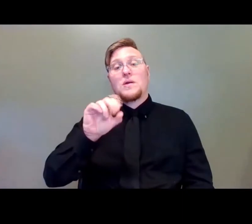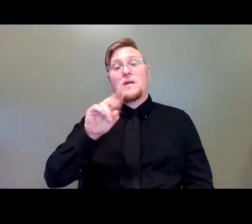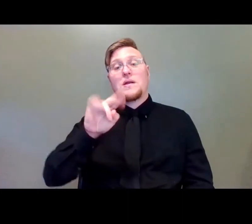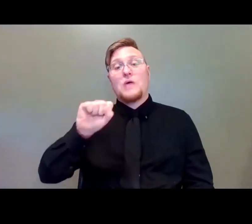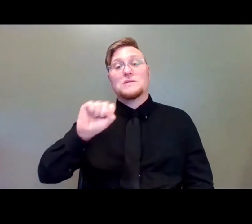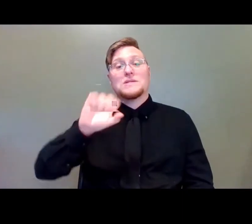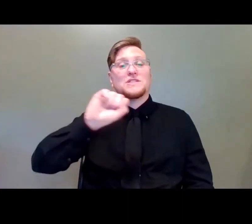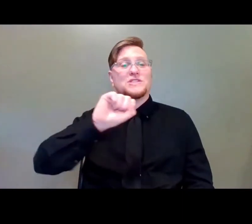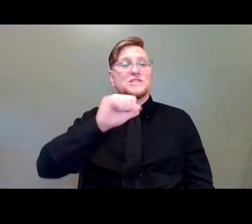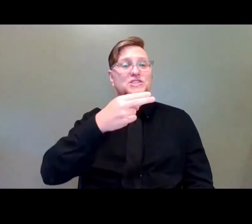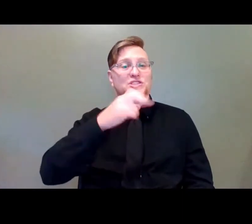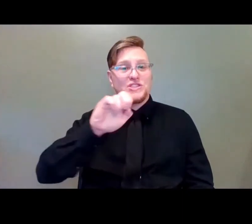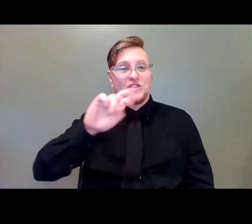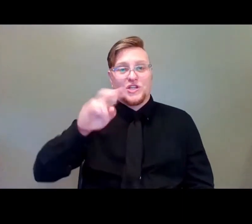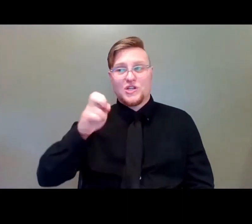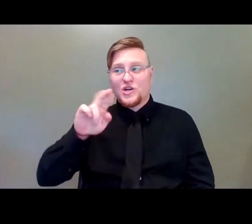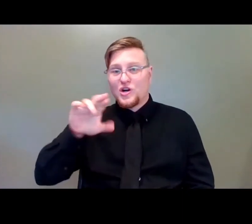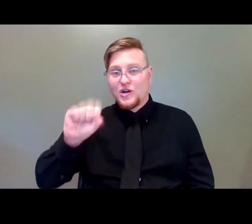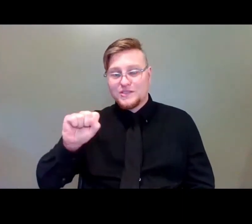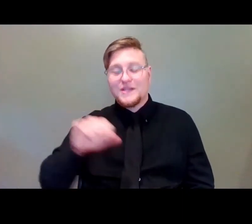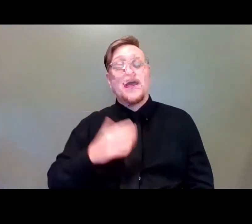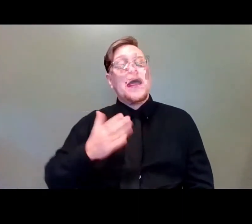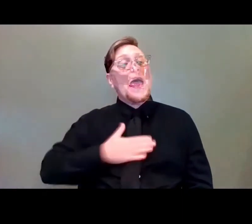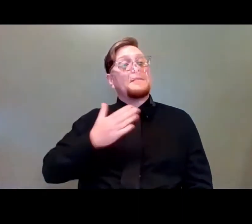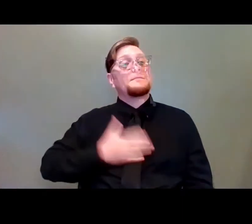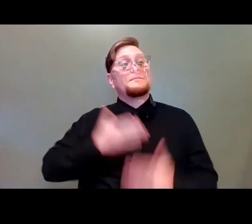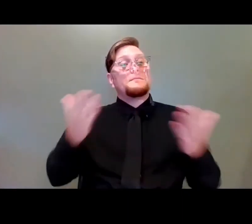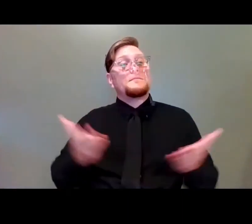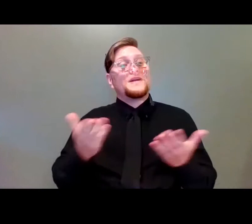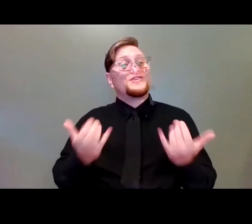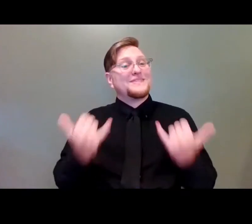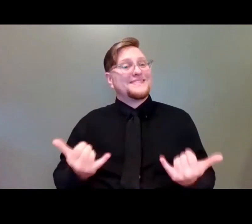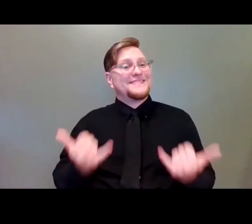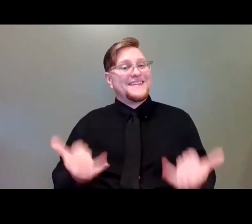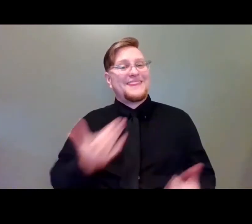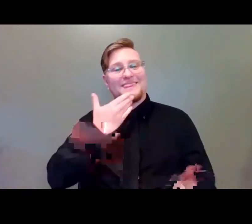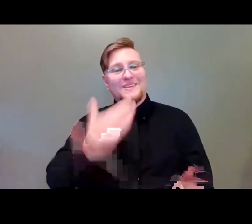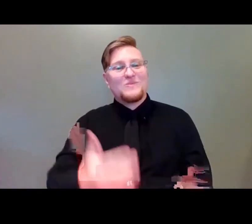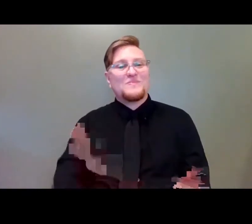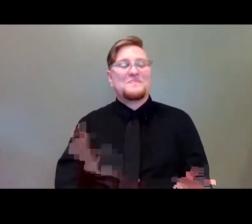I am so excited to be here today. So thank you.